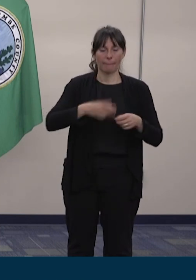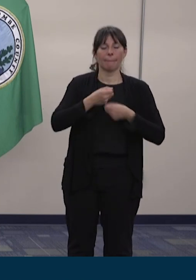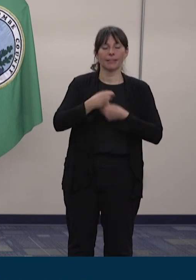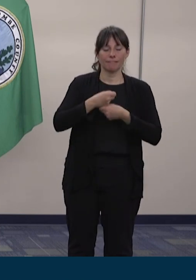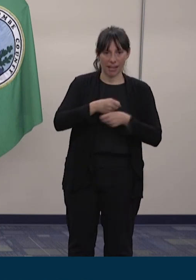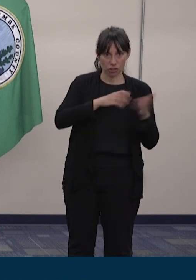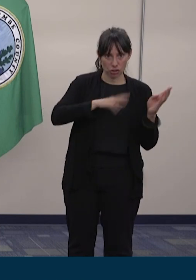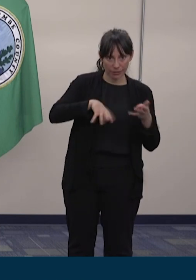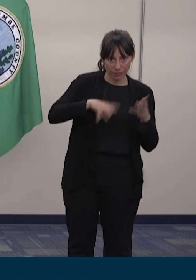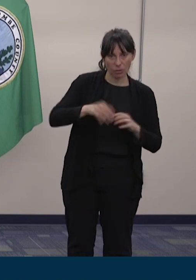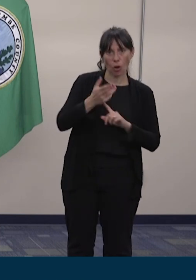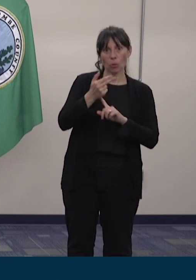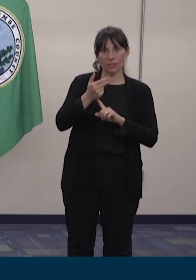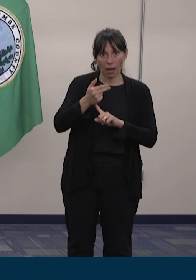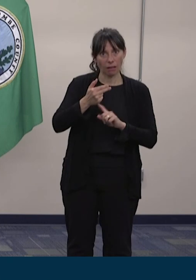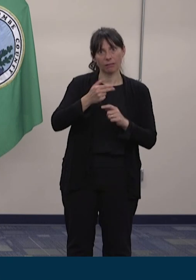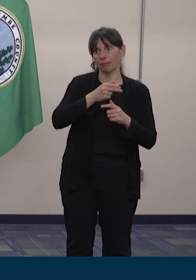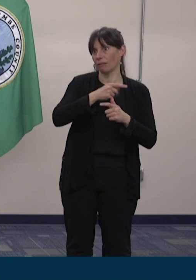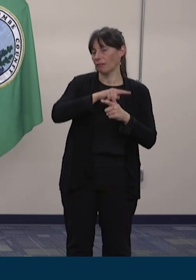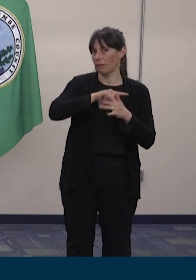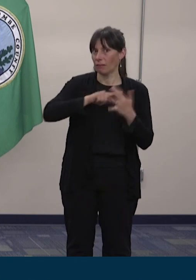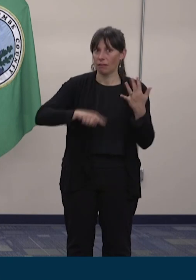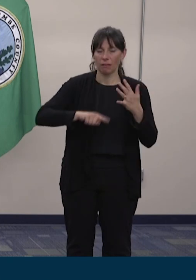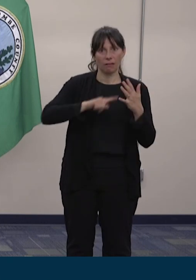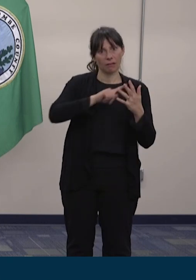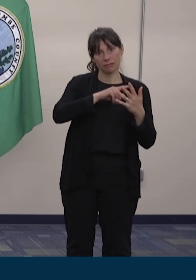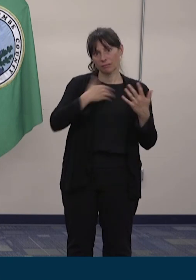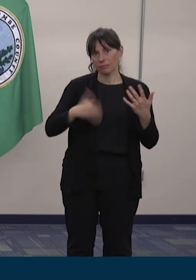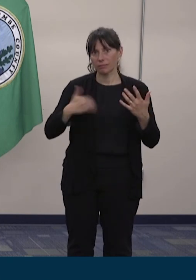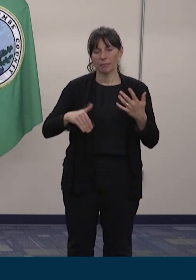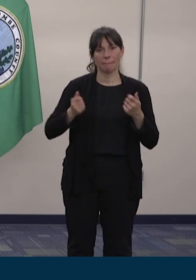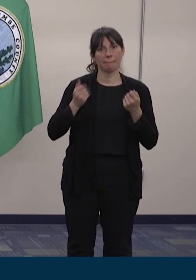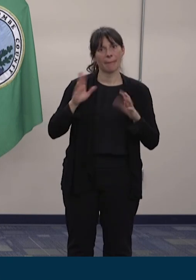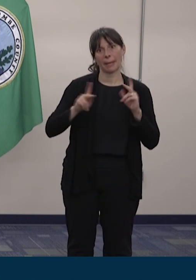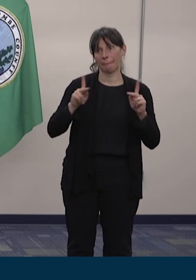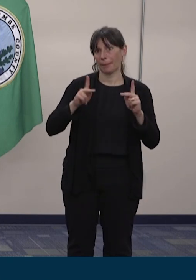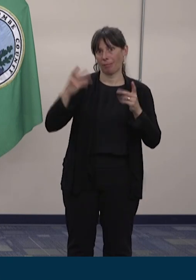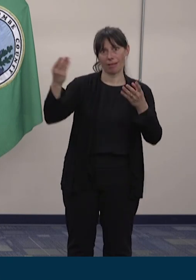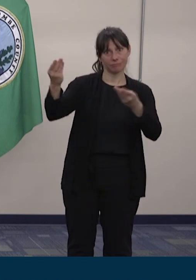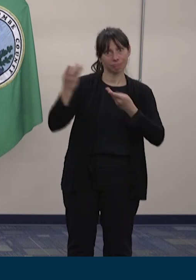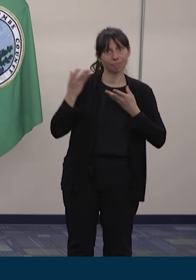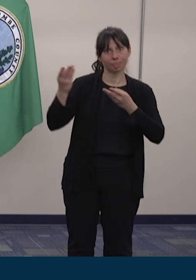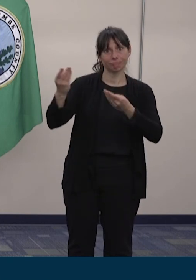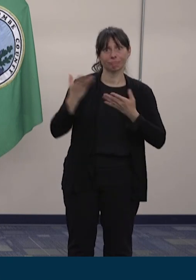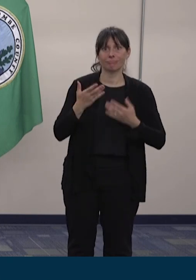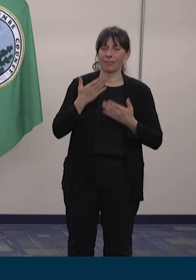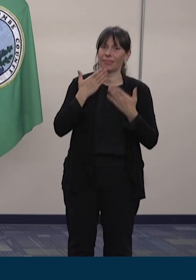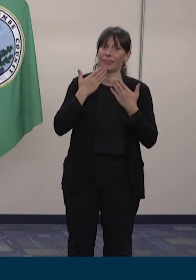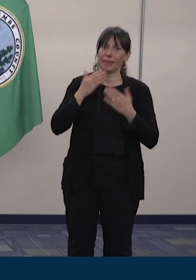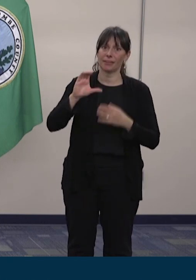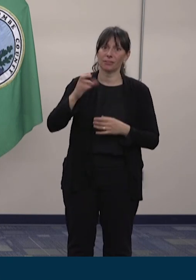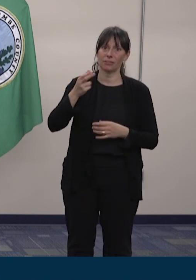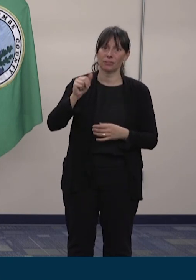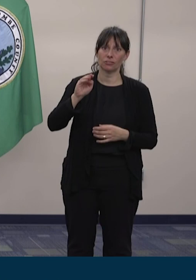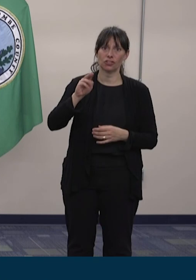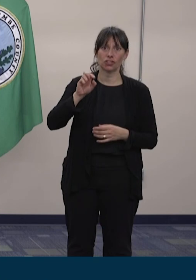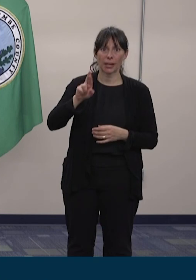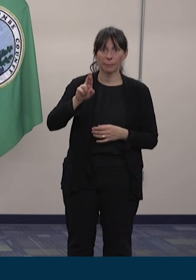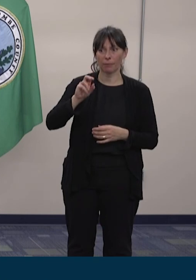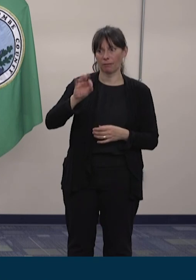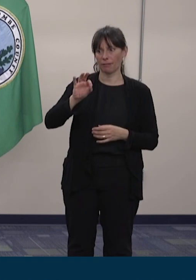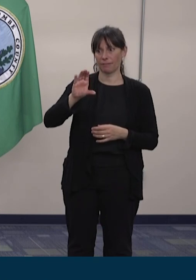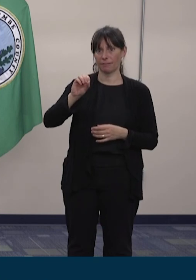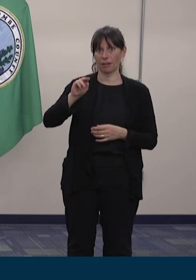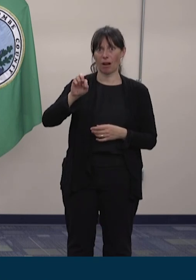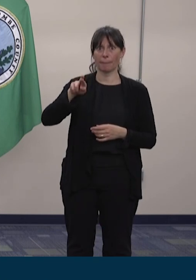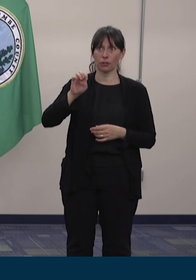tiendas, hoteles. I want to Y thank our quiero dar las chamber gracias for stepping up and a pulling our nuestra, business community a together nuestra mesa de to work comercios, de proactively